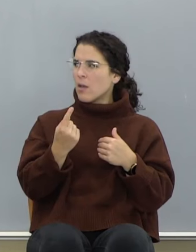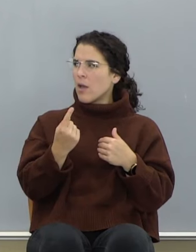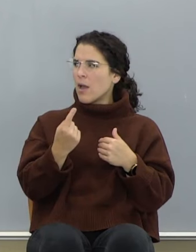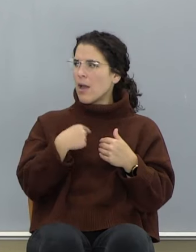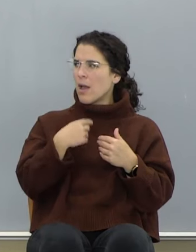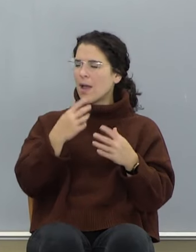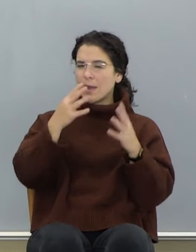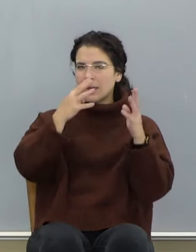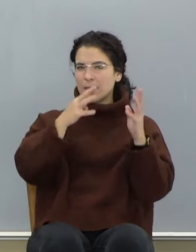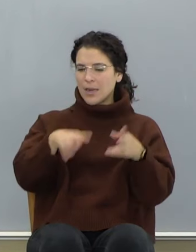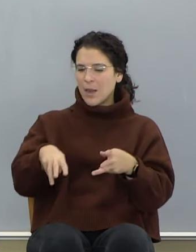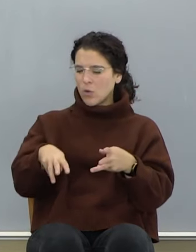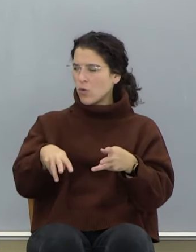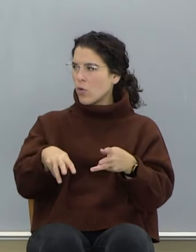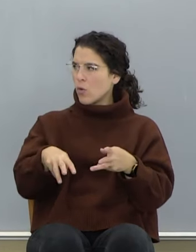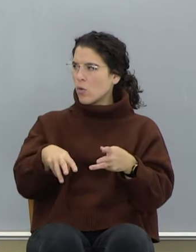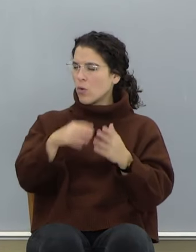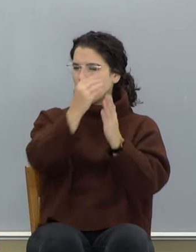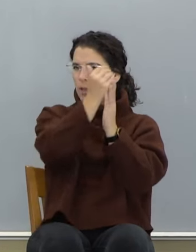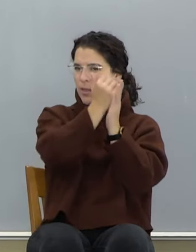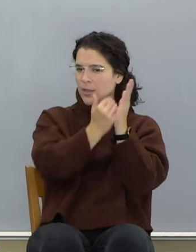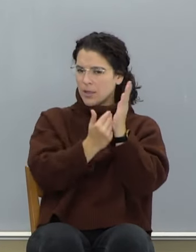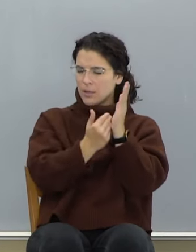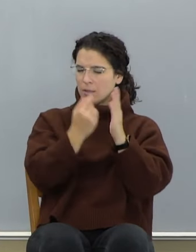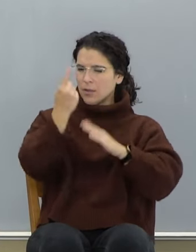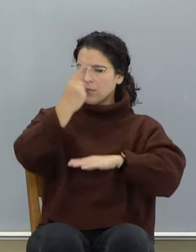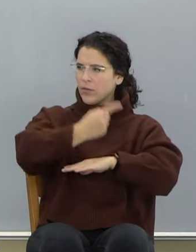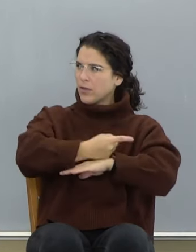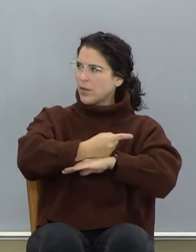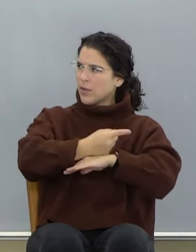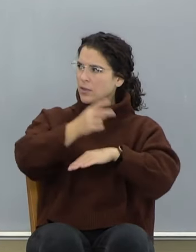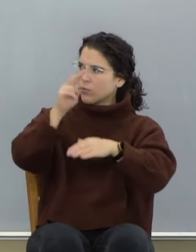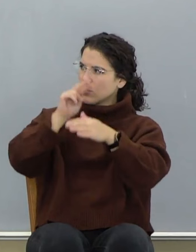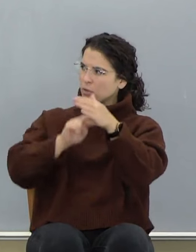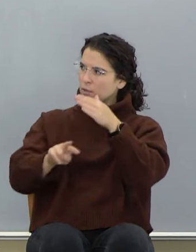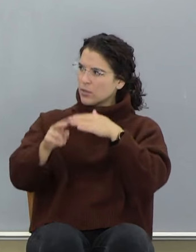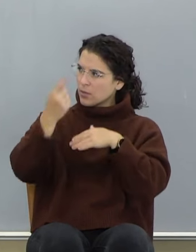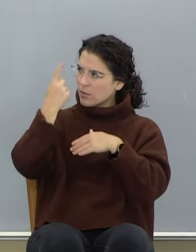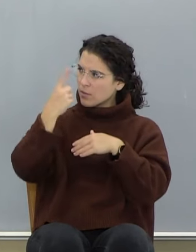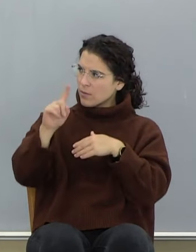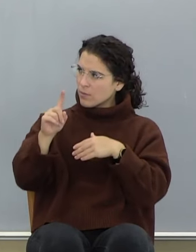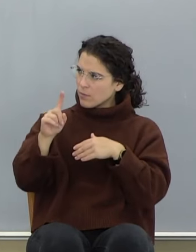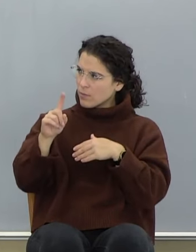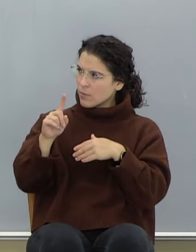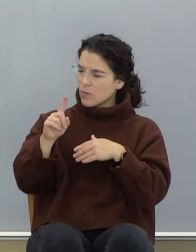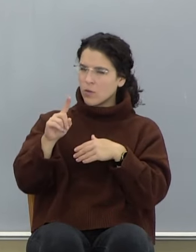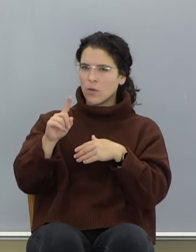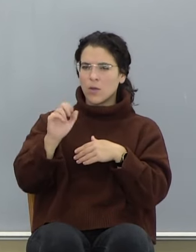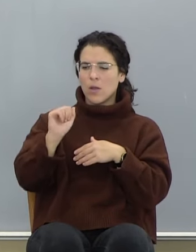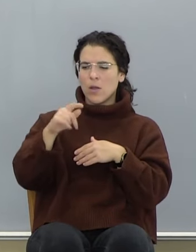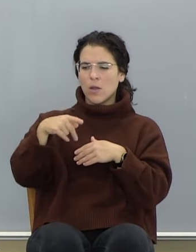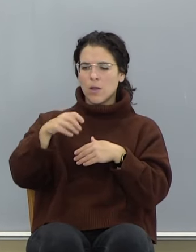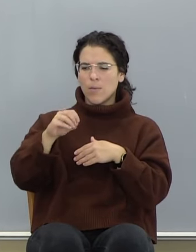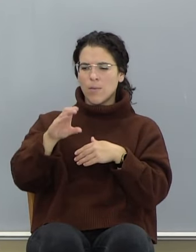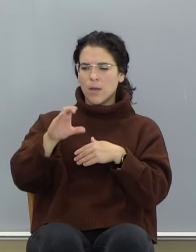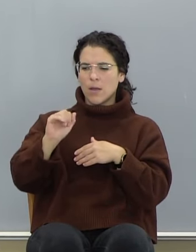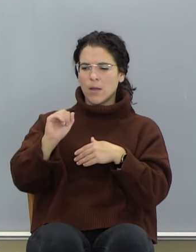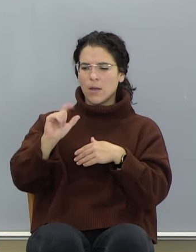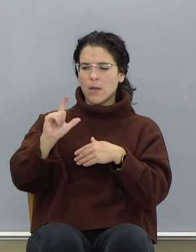I downloaded a list of dates predicted for apocalyptic